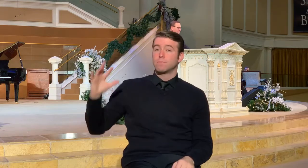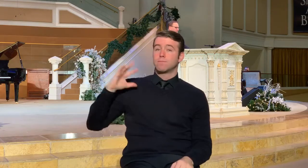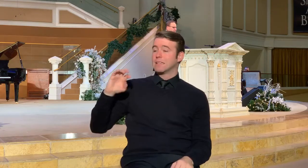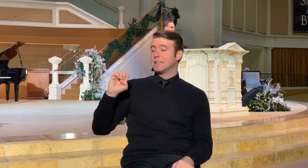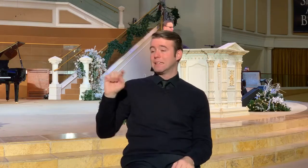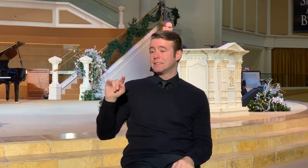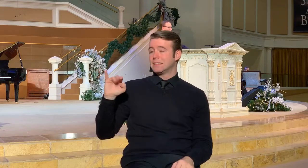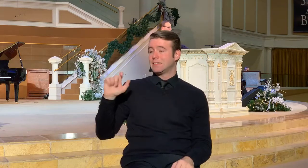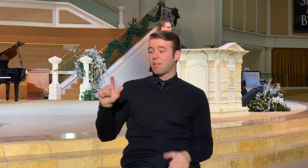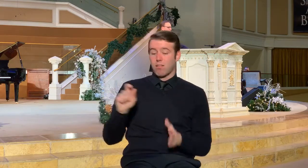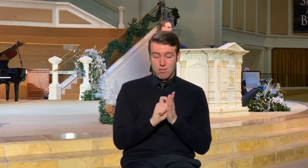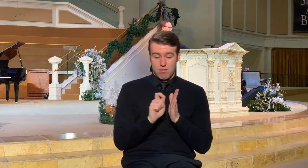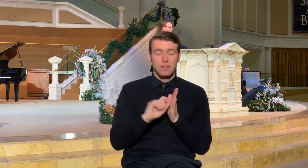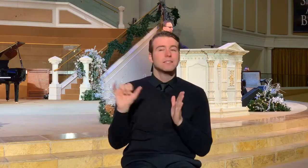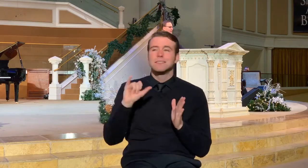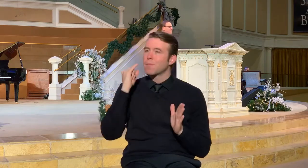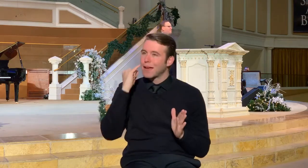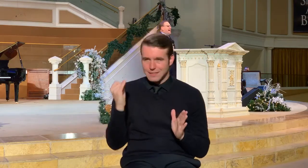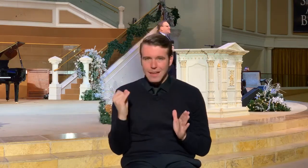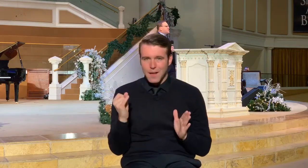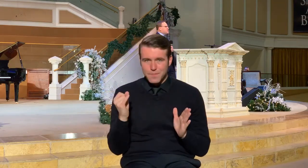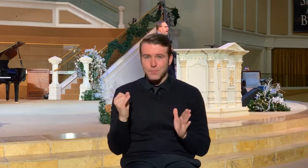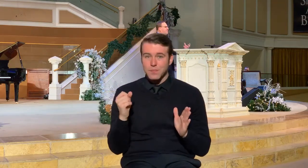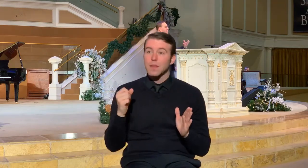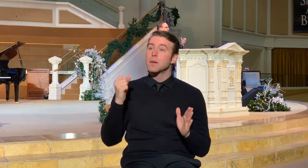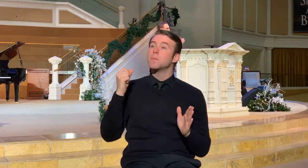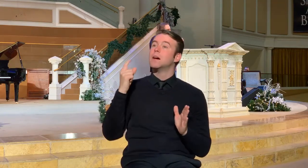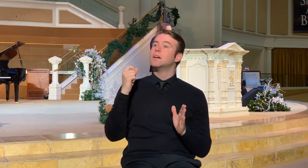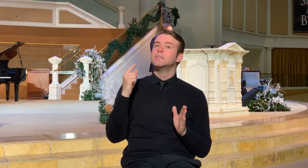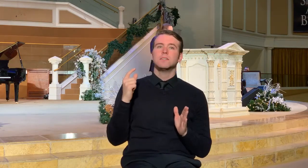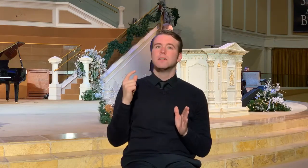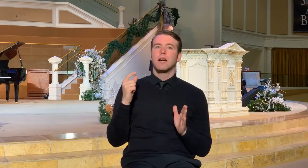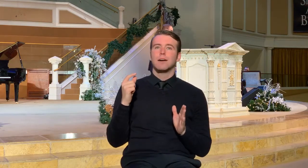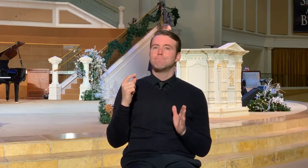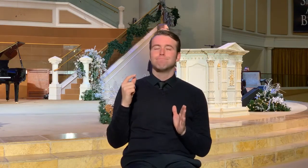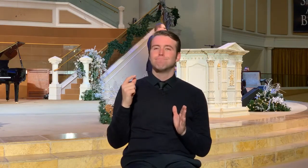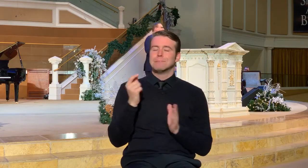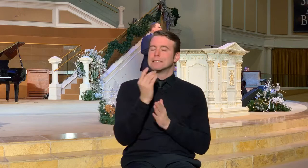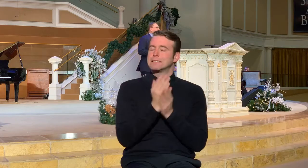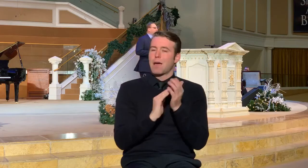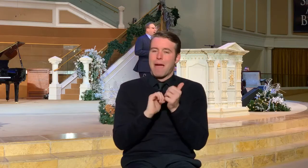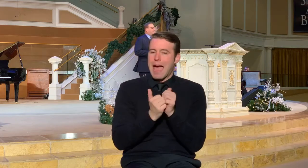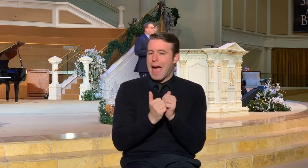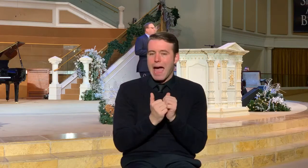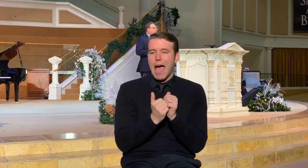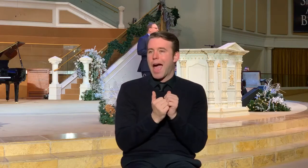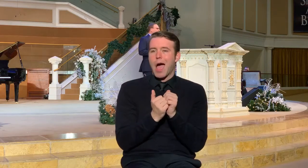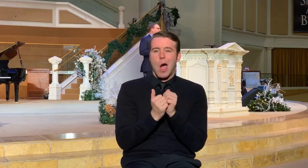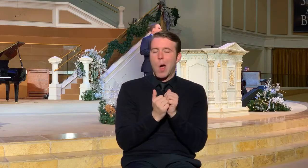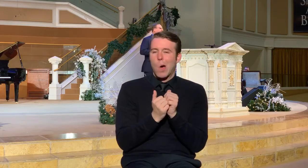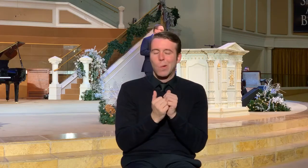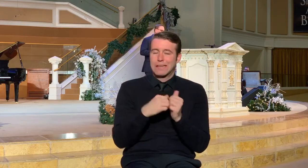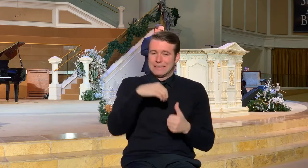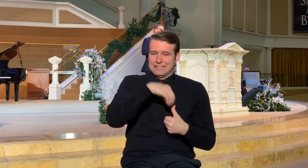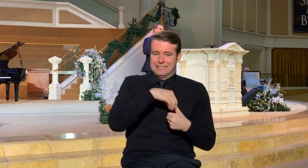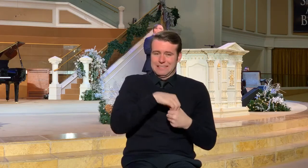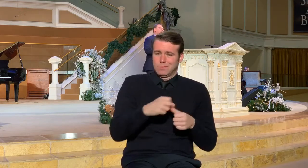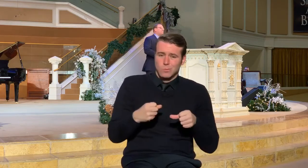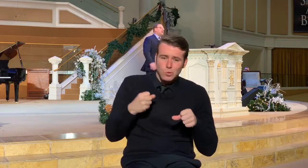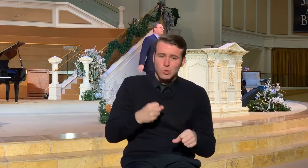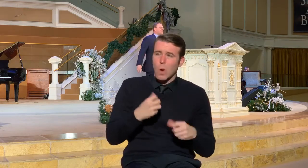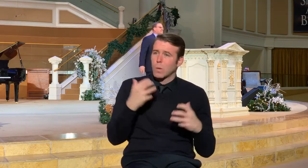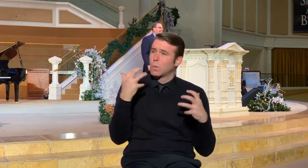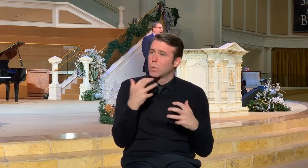Ezekiel, this is the way it was. But by some inner strength, by some regal